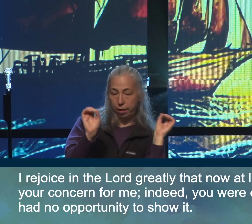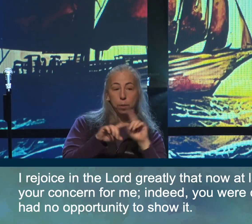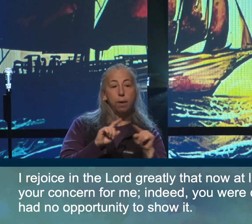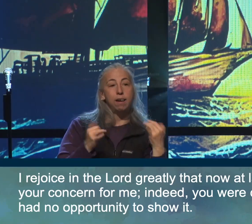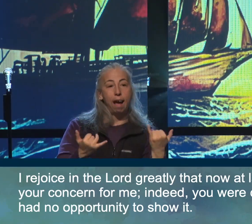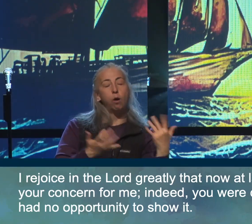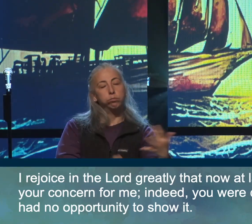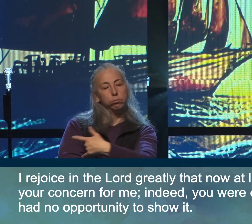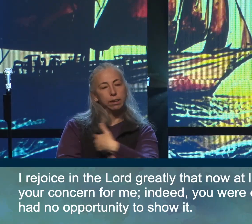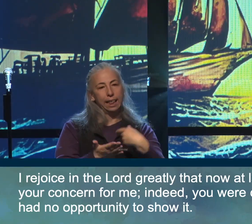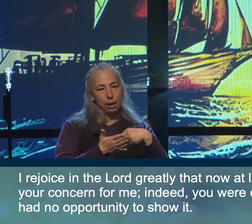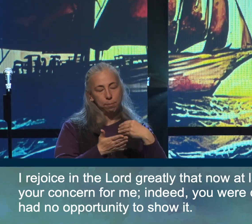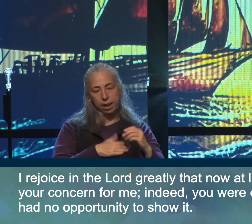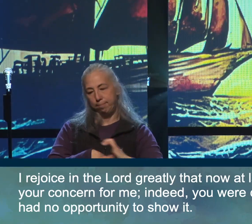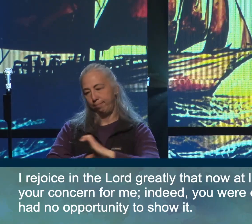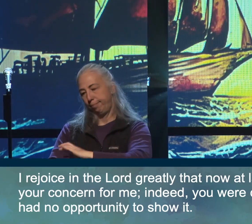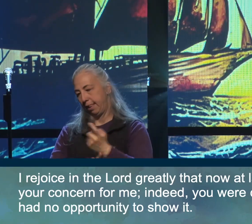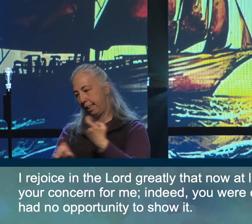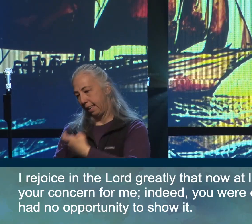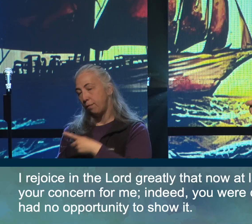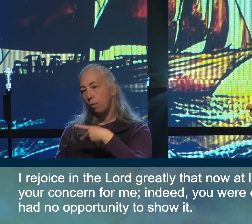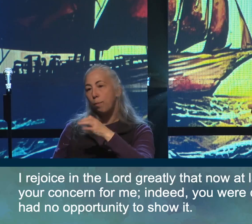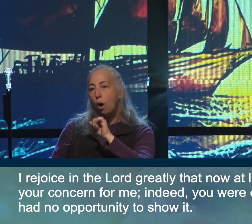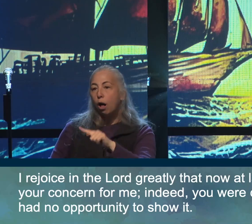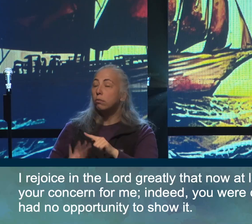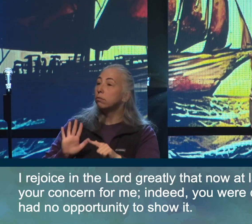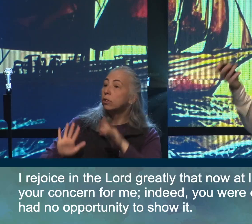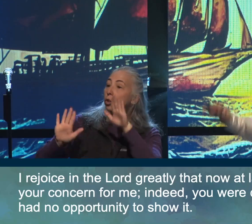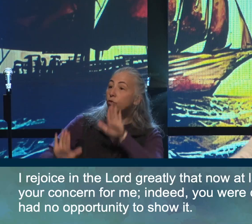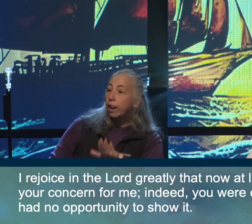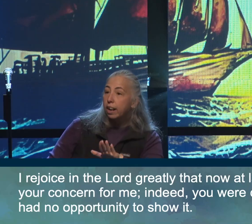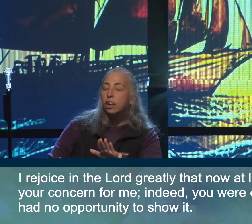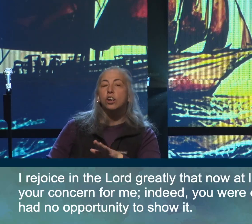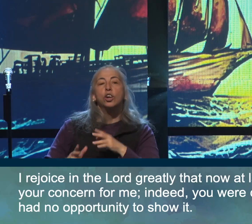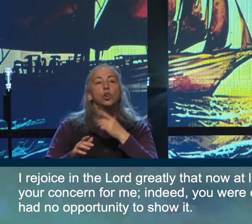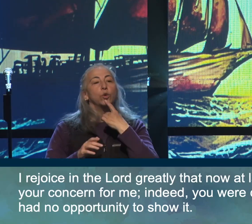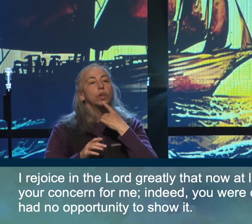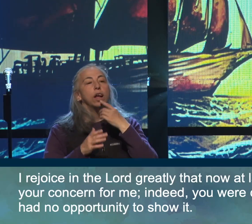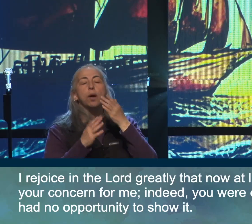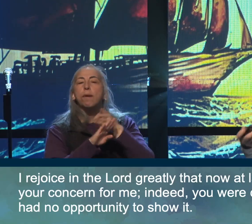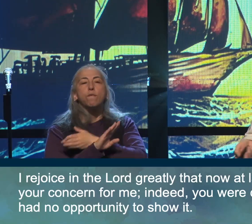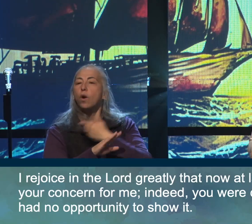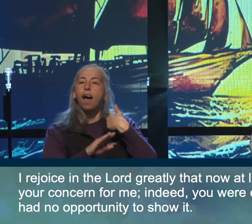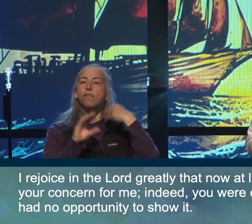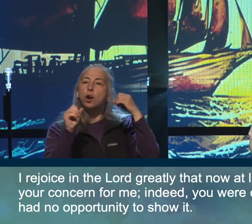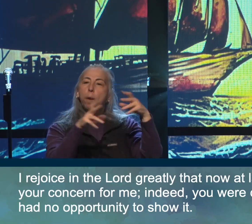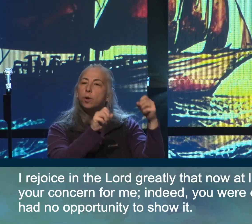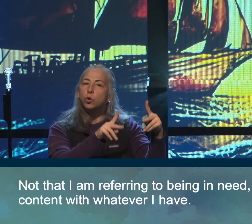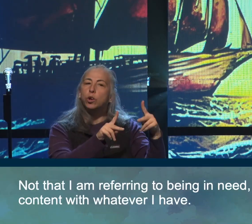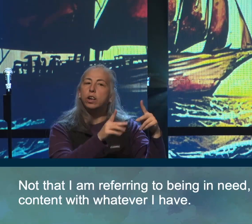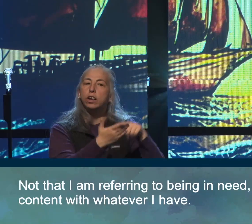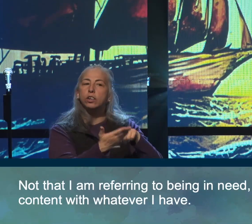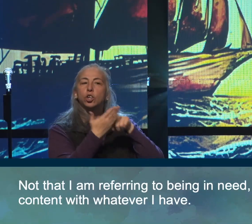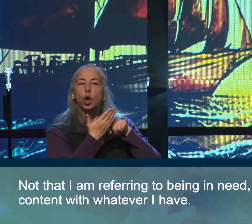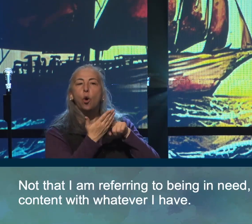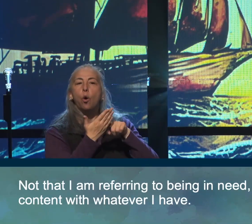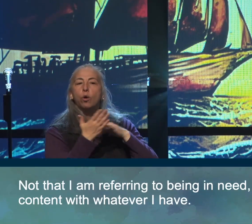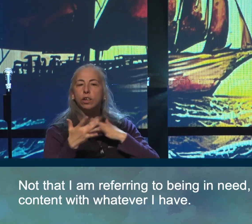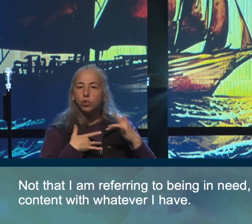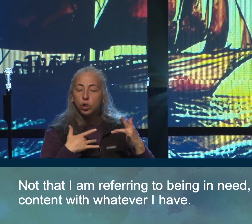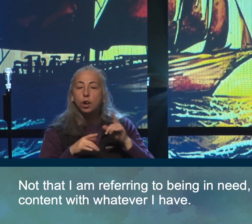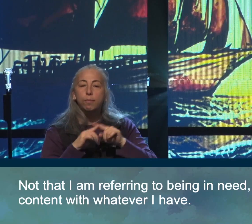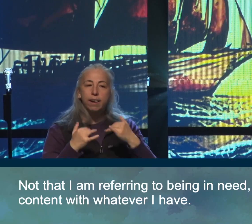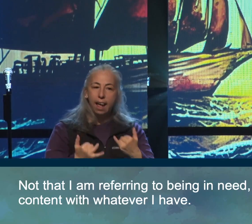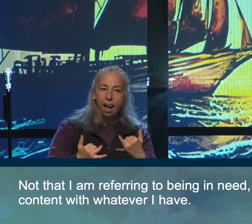wonderful. And he says, you never had the opportunity before, but now you're showing your concern for me, and that's great. And he says, not that I'm referring to